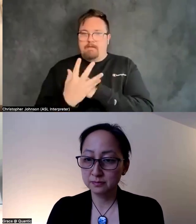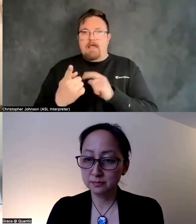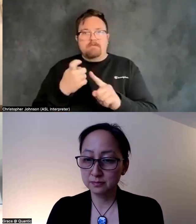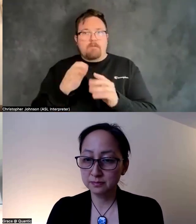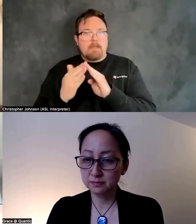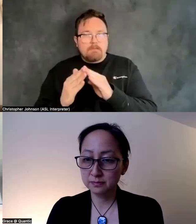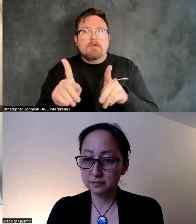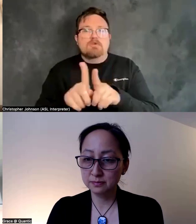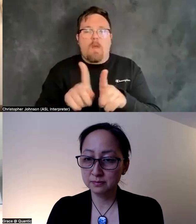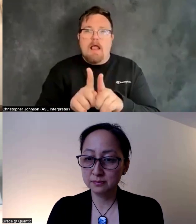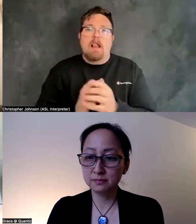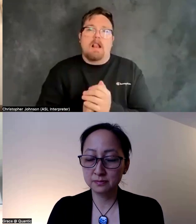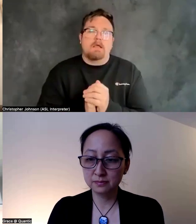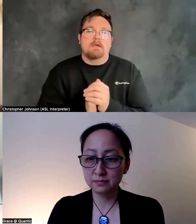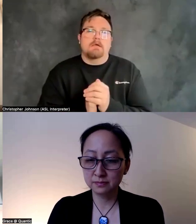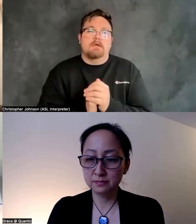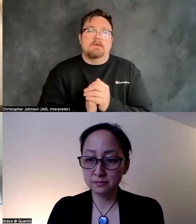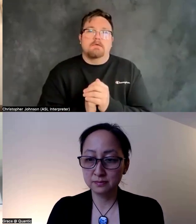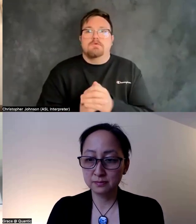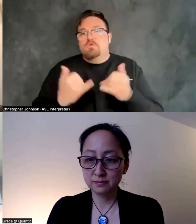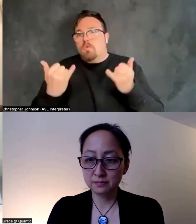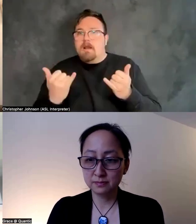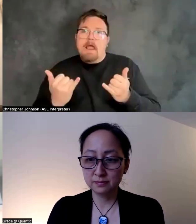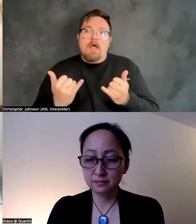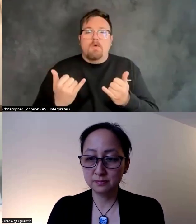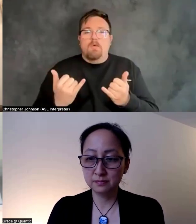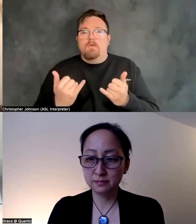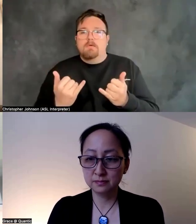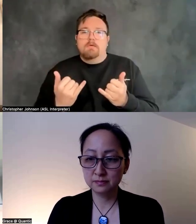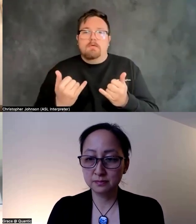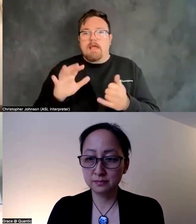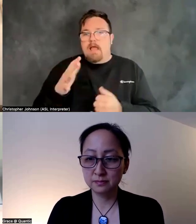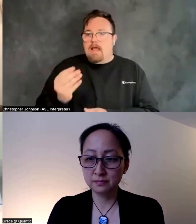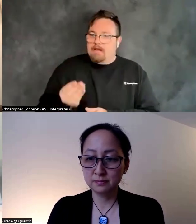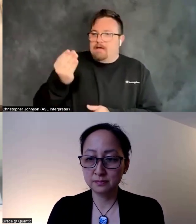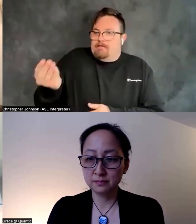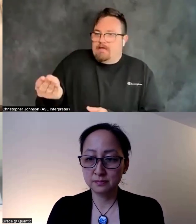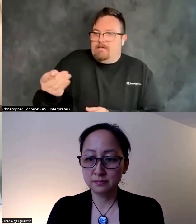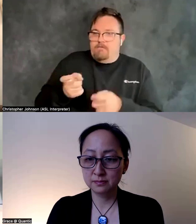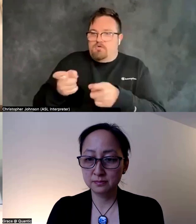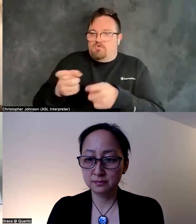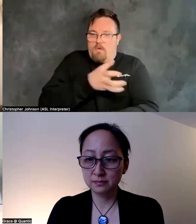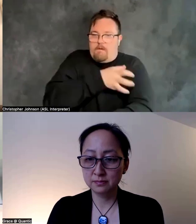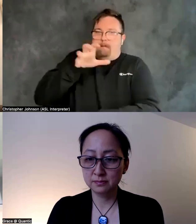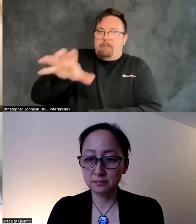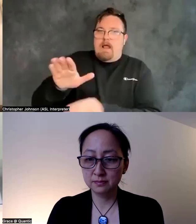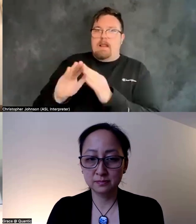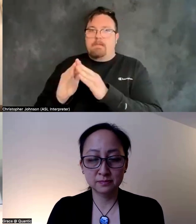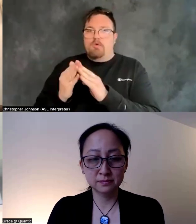So we feel that now is perhaps the right time to hand over the control to the community and then get them along to